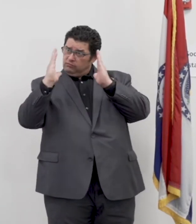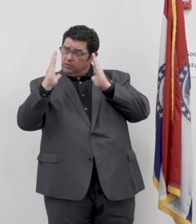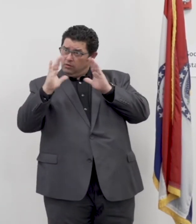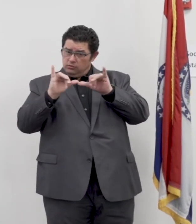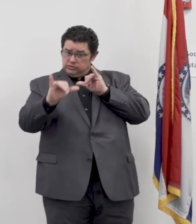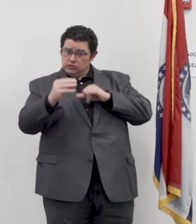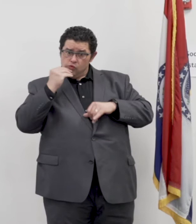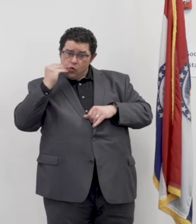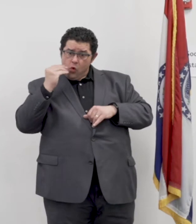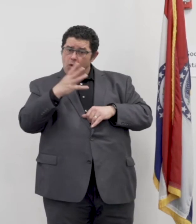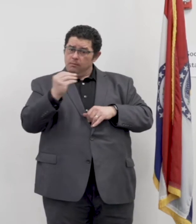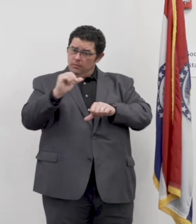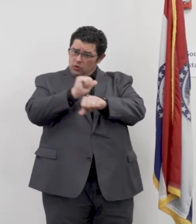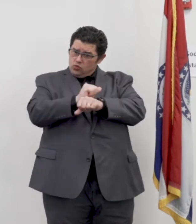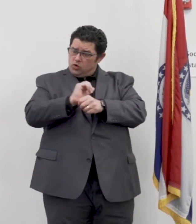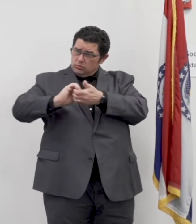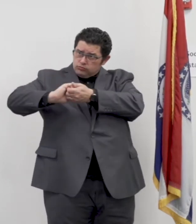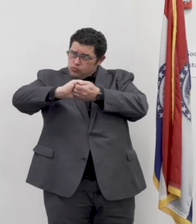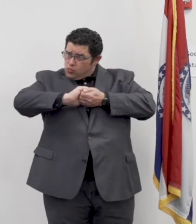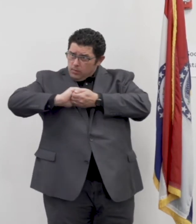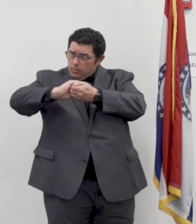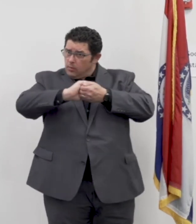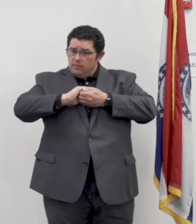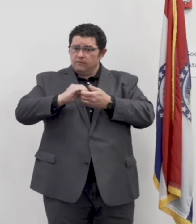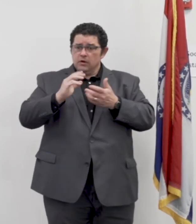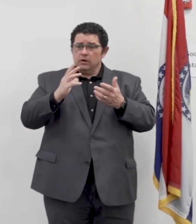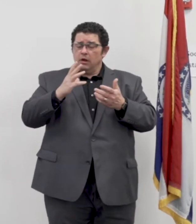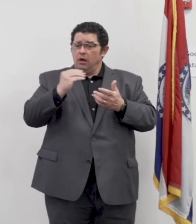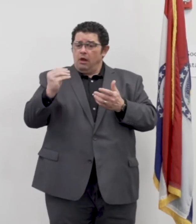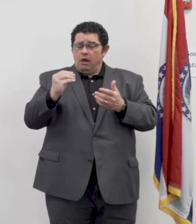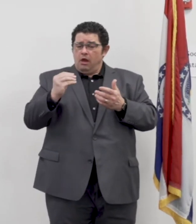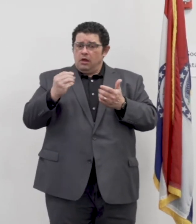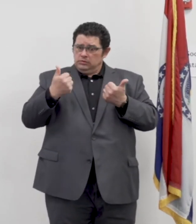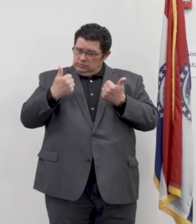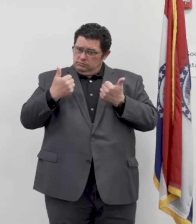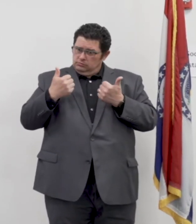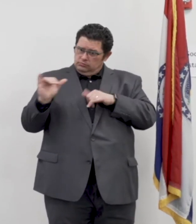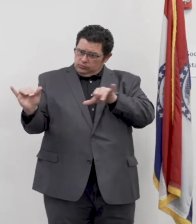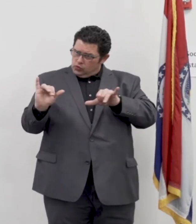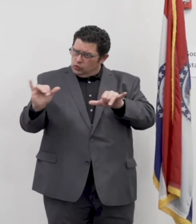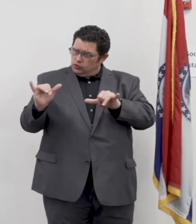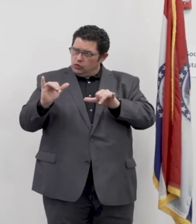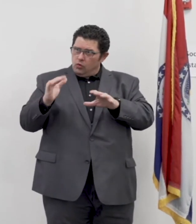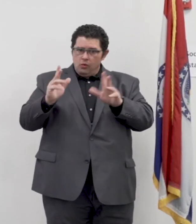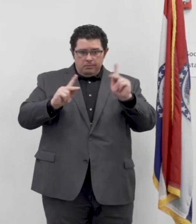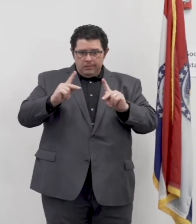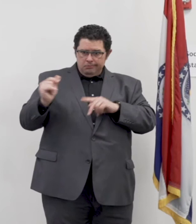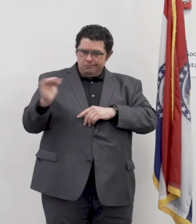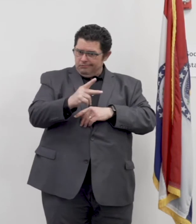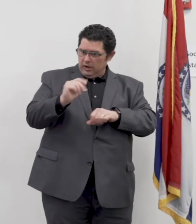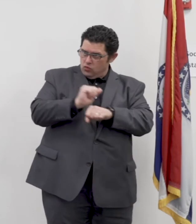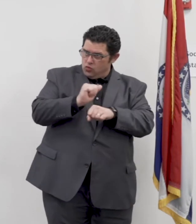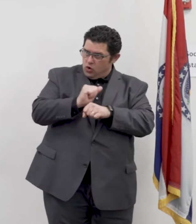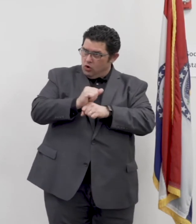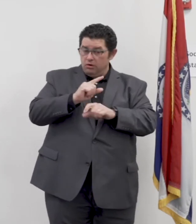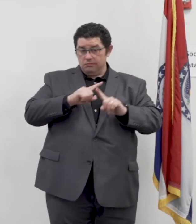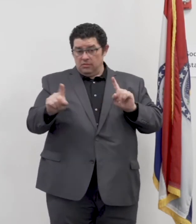us in a cooperative way to try and get people back to work and to protect the health and safety of everyone in the